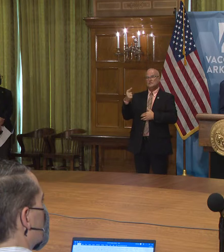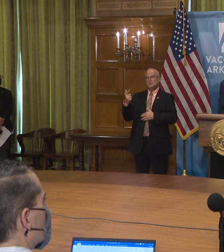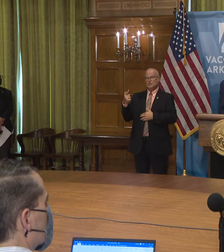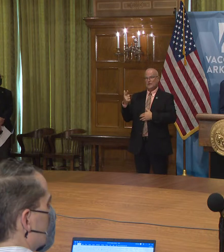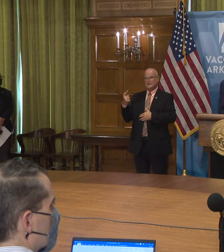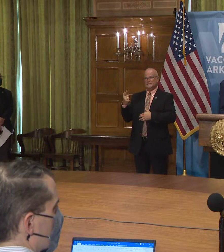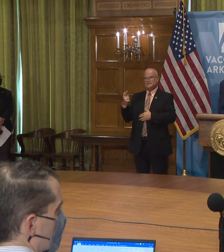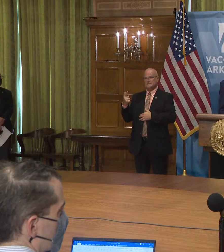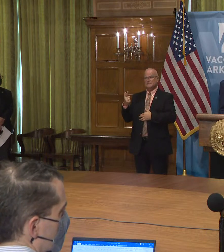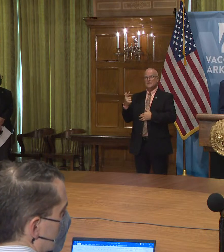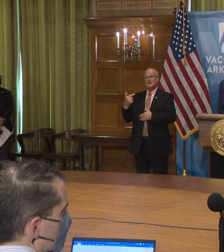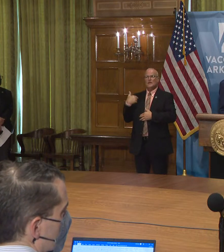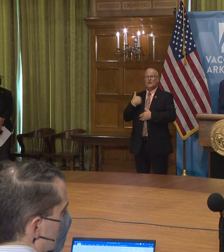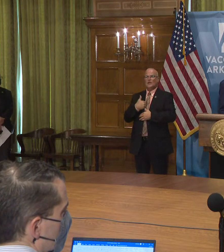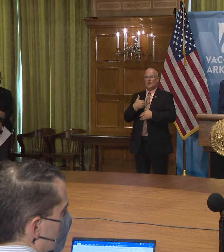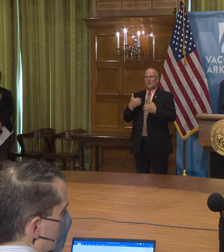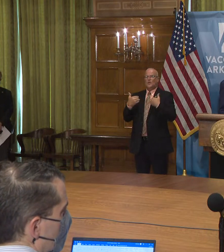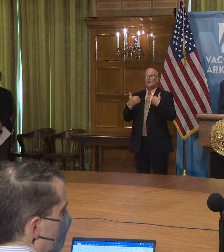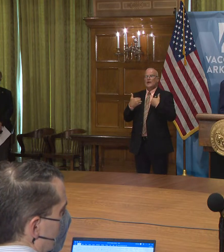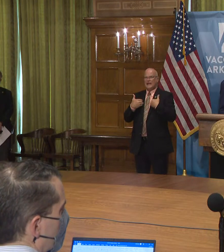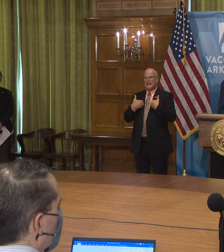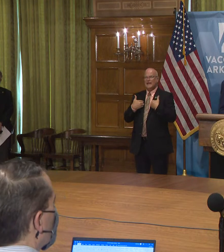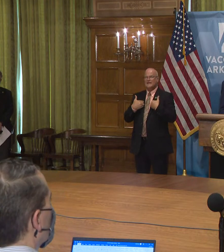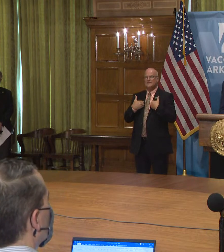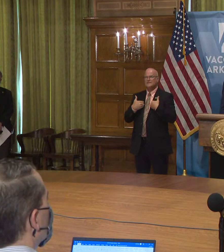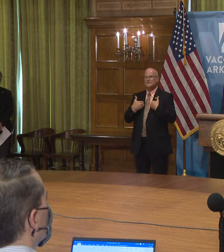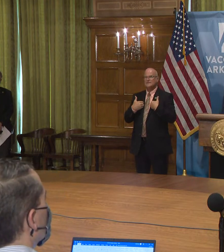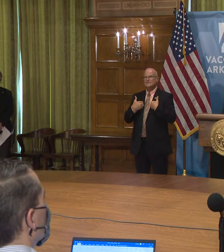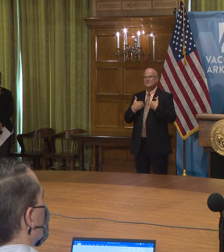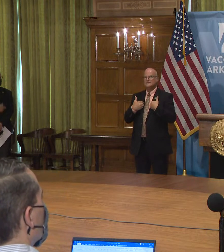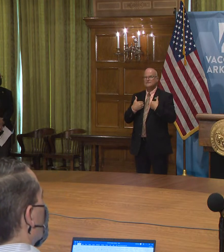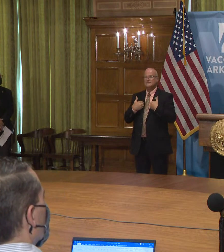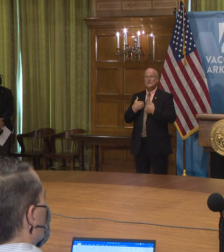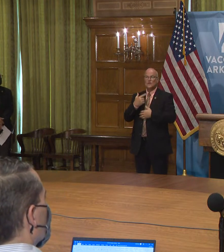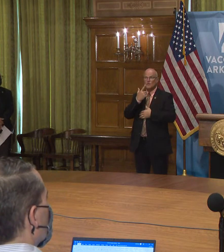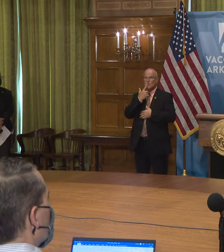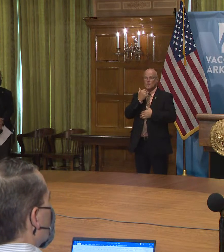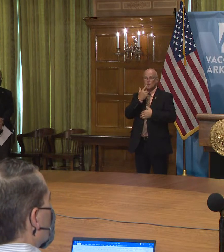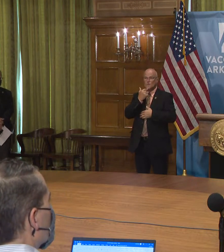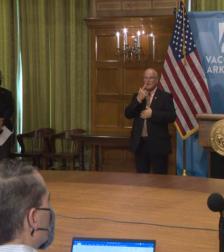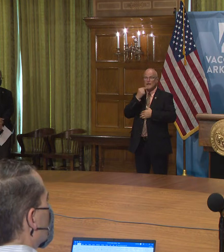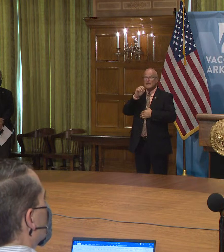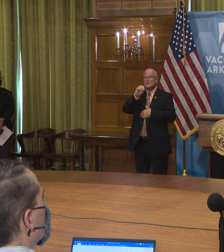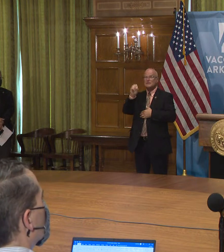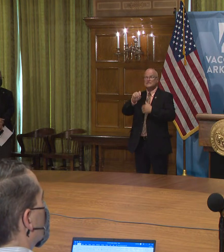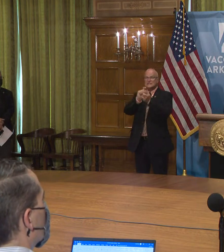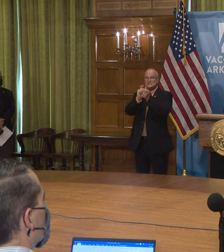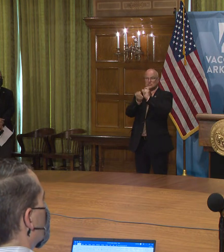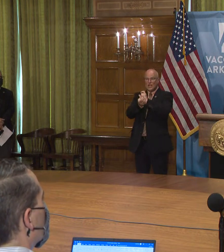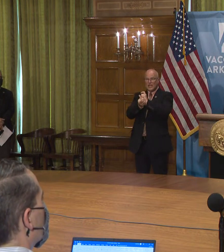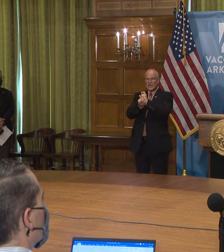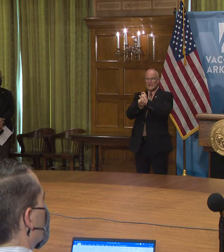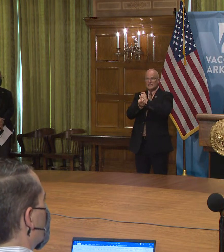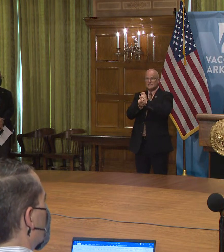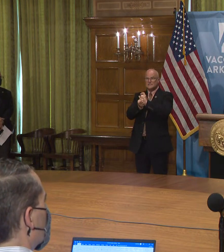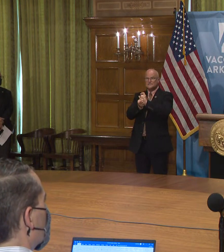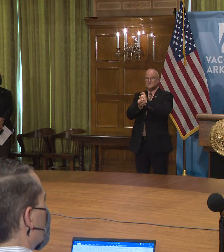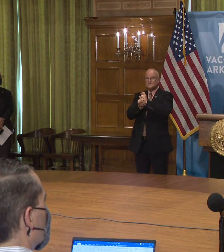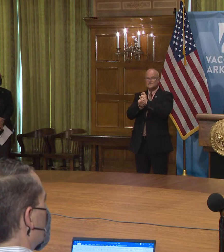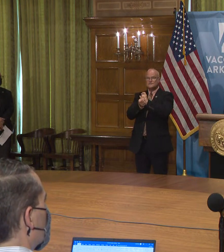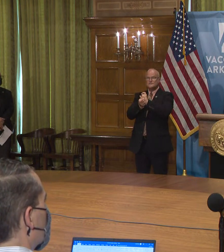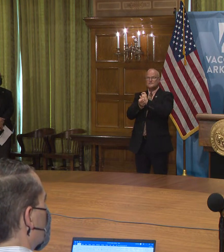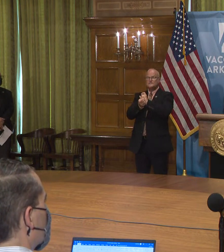2021. And we have in the red is the percent change, and